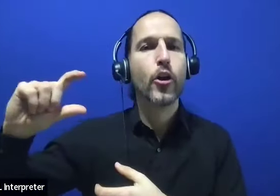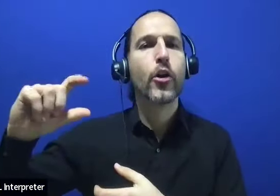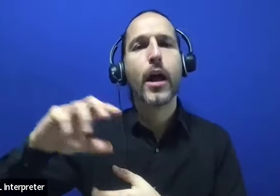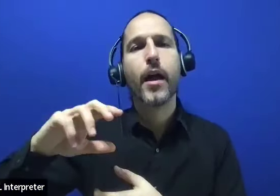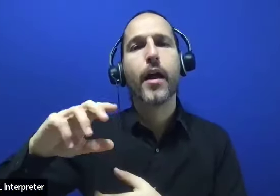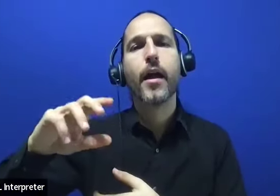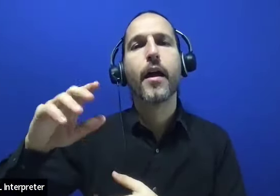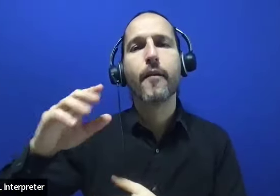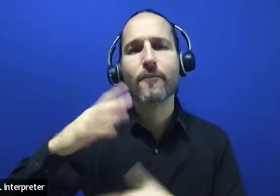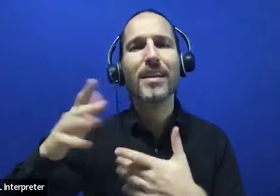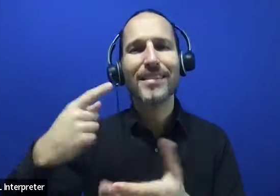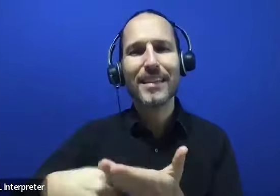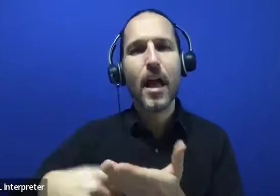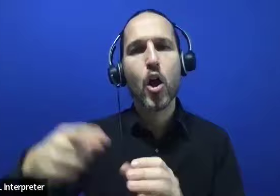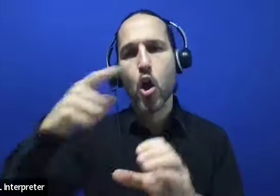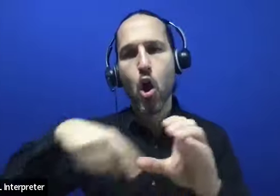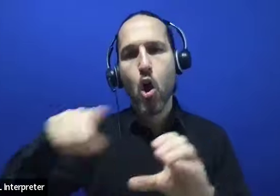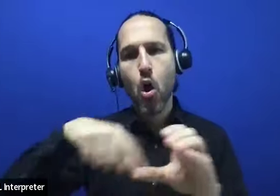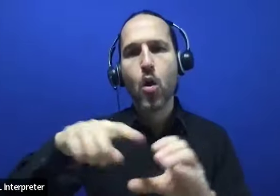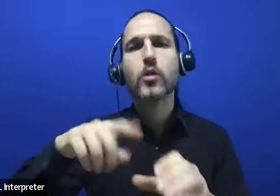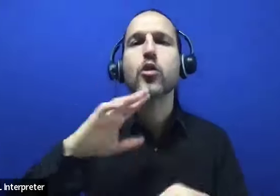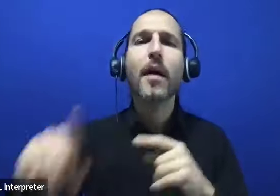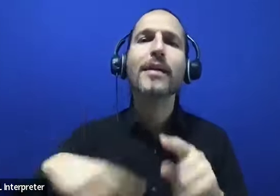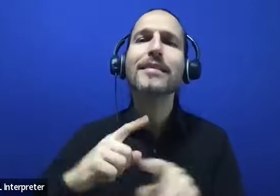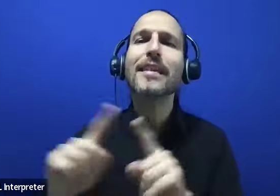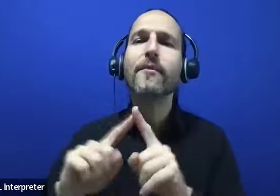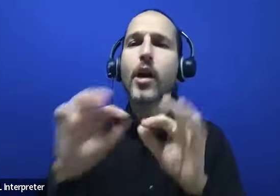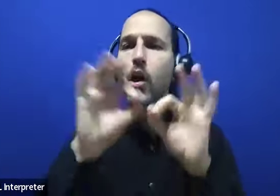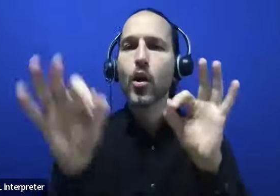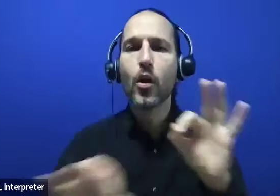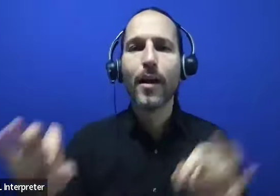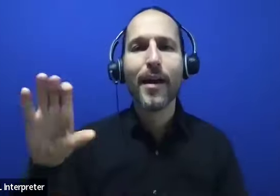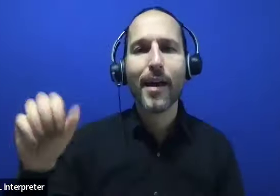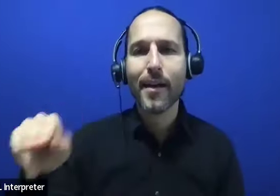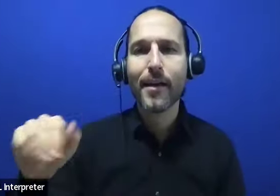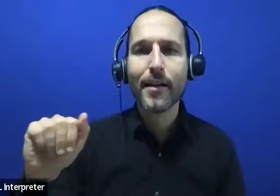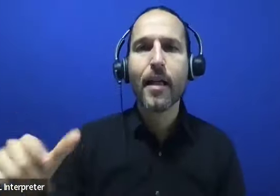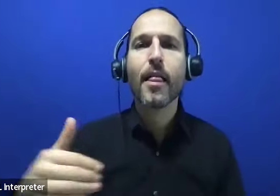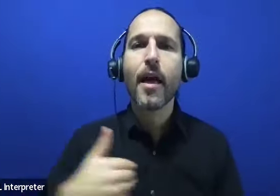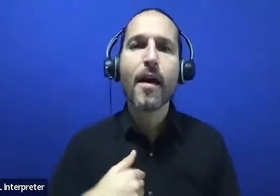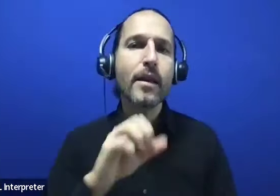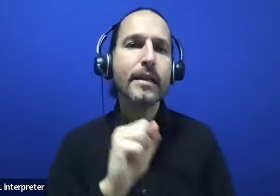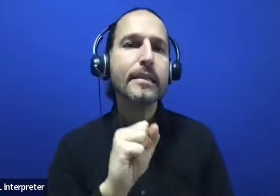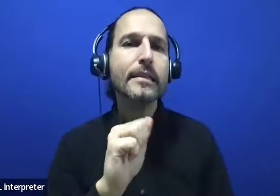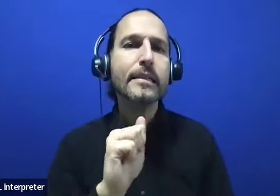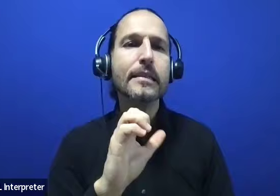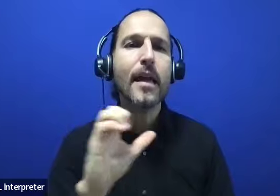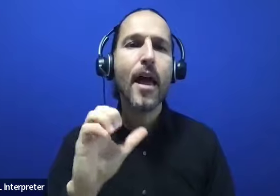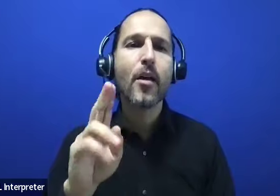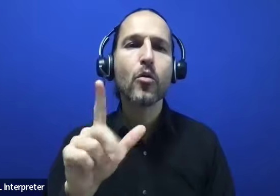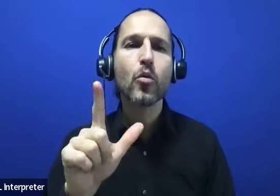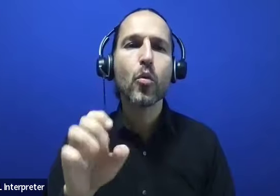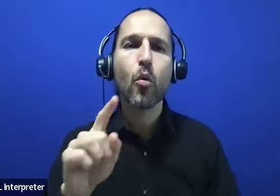temporal bones. These are the semicircular canals and the saccule and utricle.